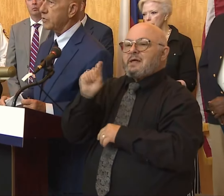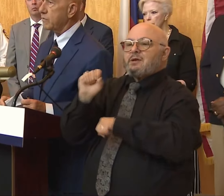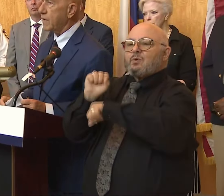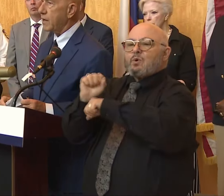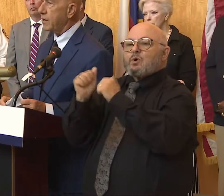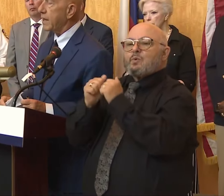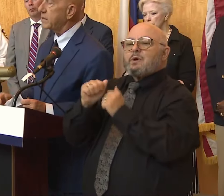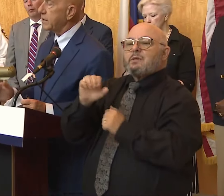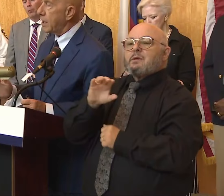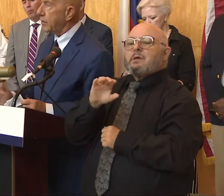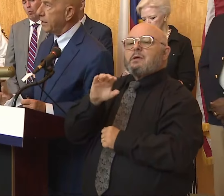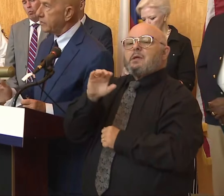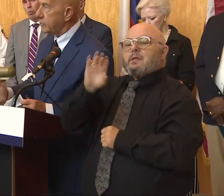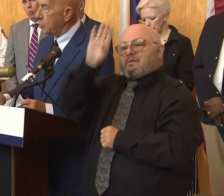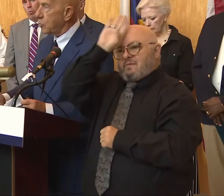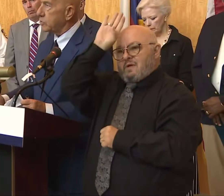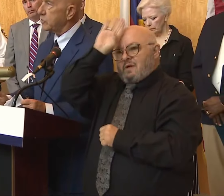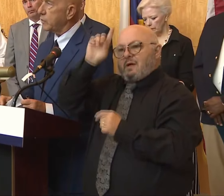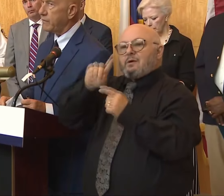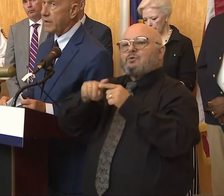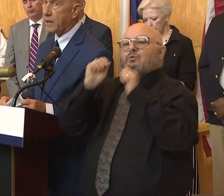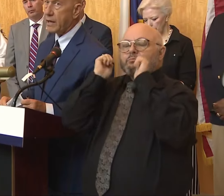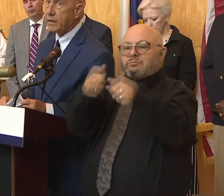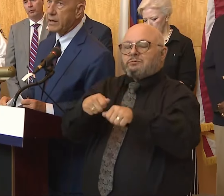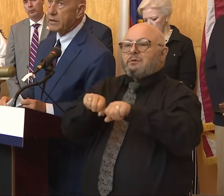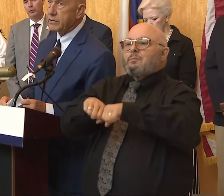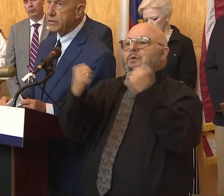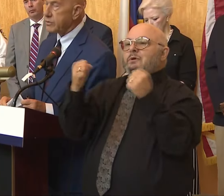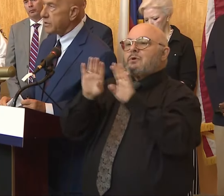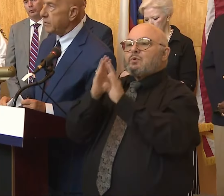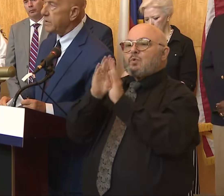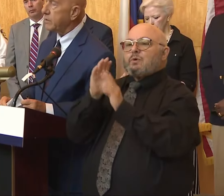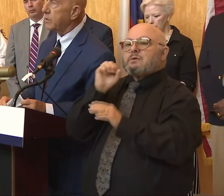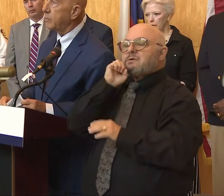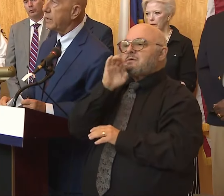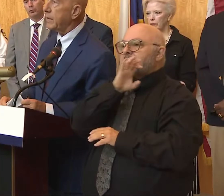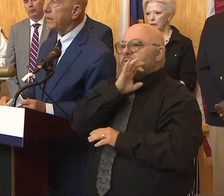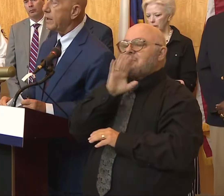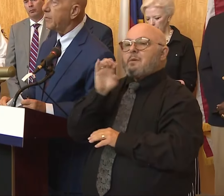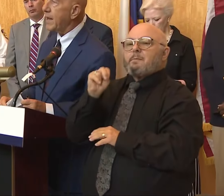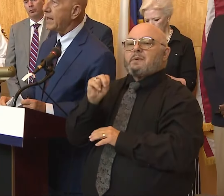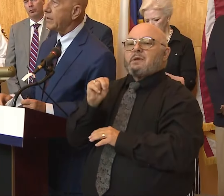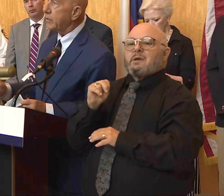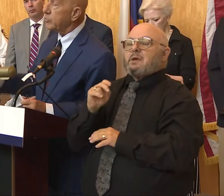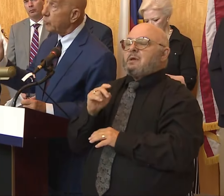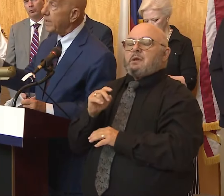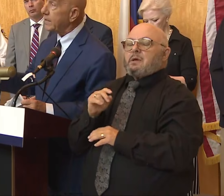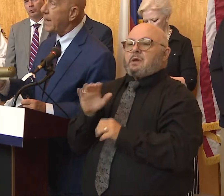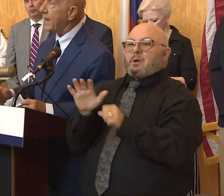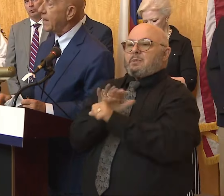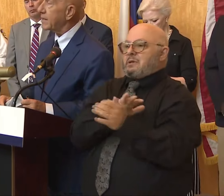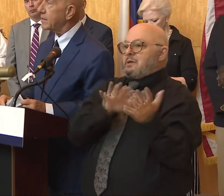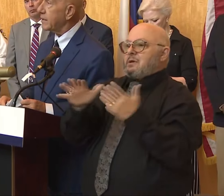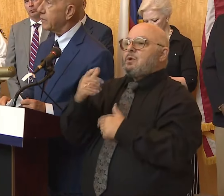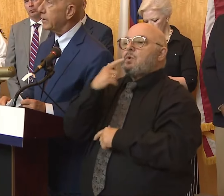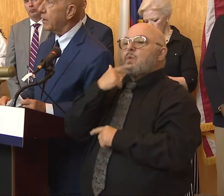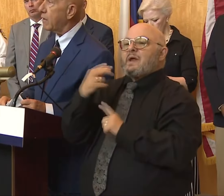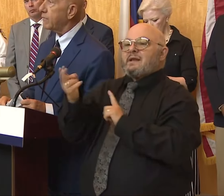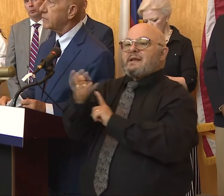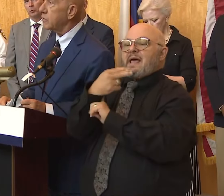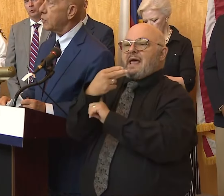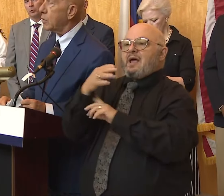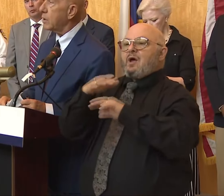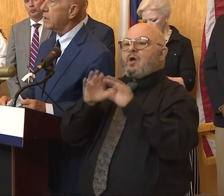with Houston Fire to actually knock down some doors because we felt like seniors had been completely abandoned. There was a red tag actually on